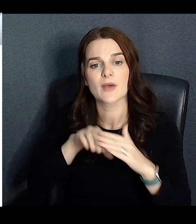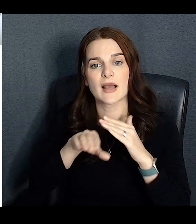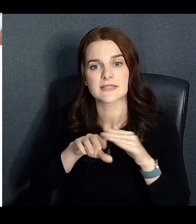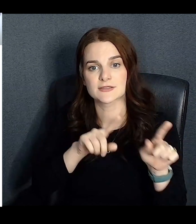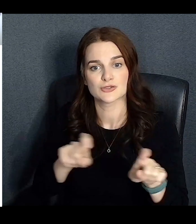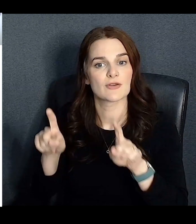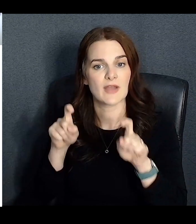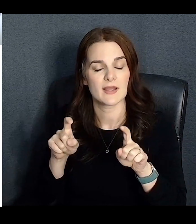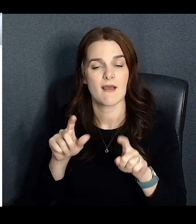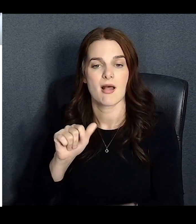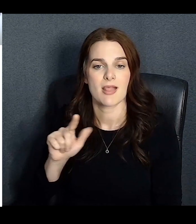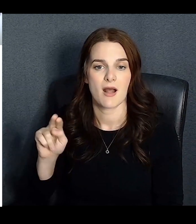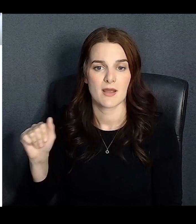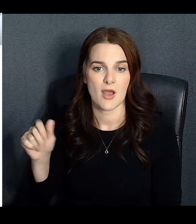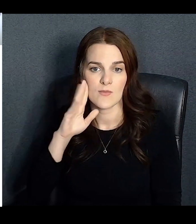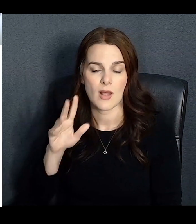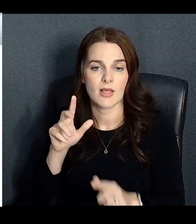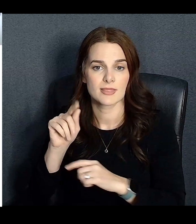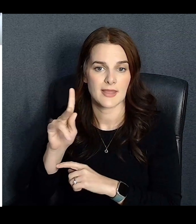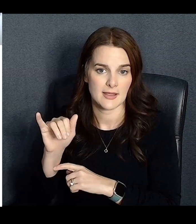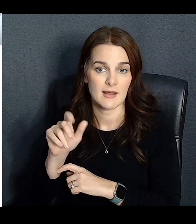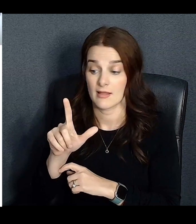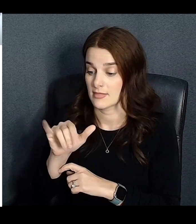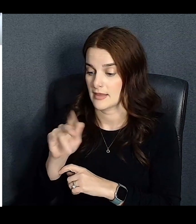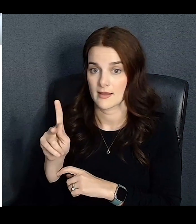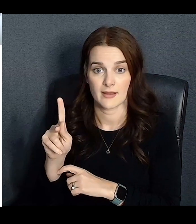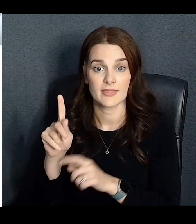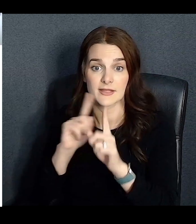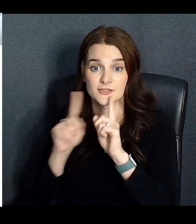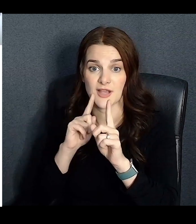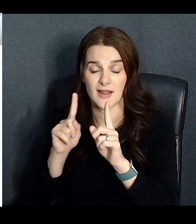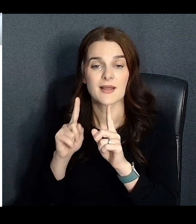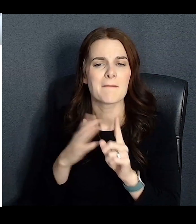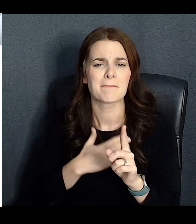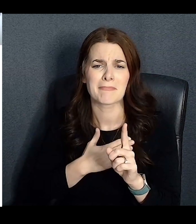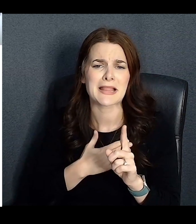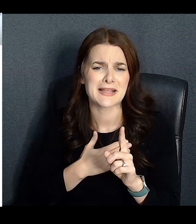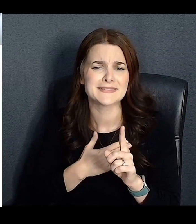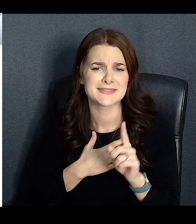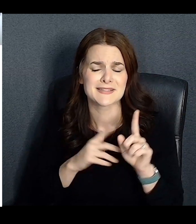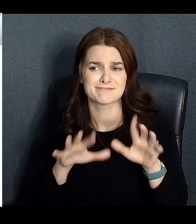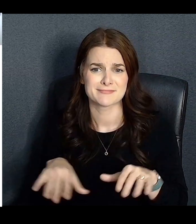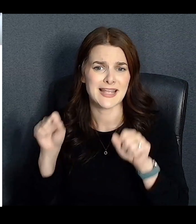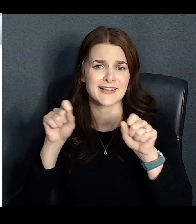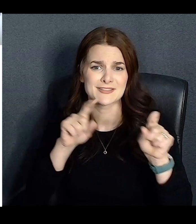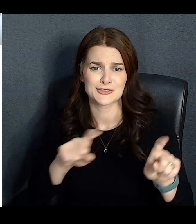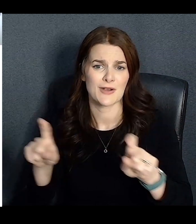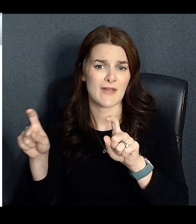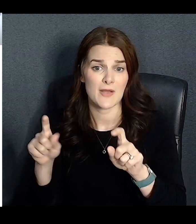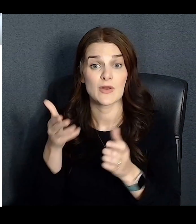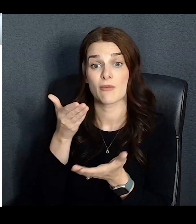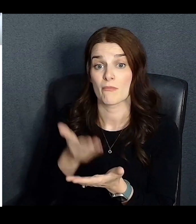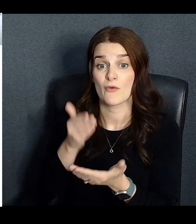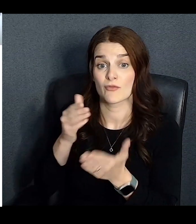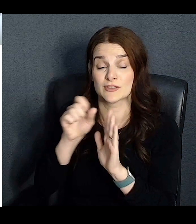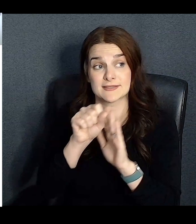survey. Alana is also going to put the link in the chat for this survey to please take this survey. We need to prove to the